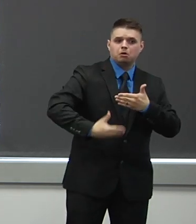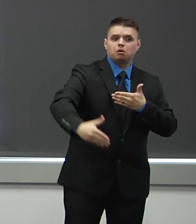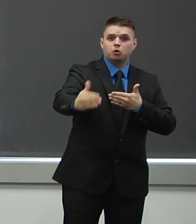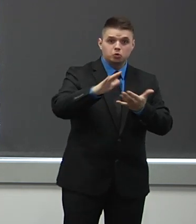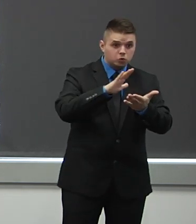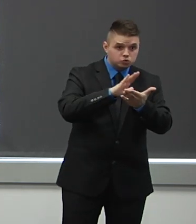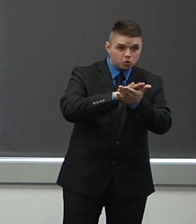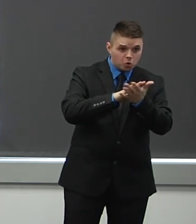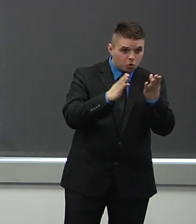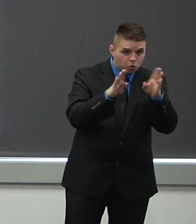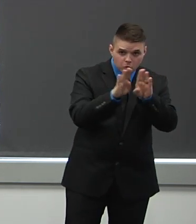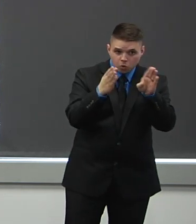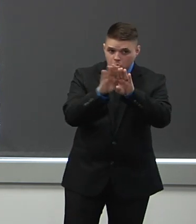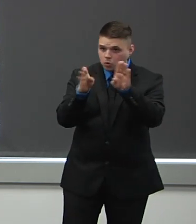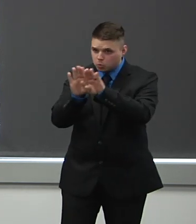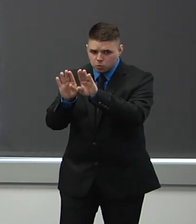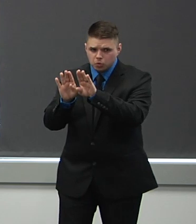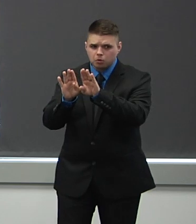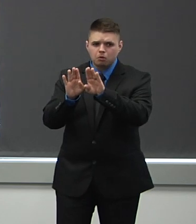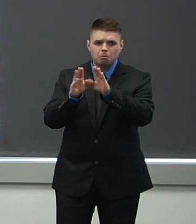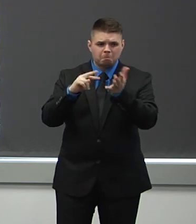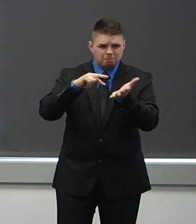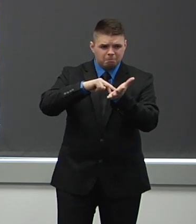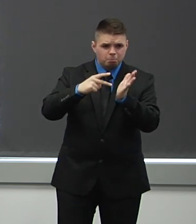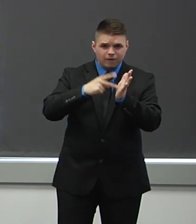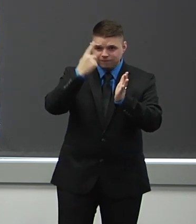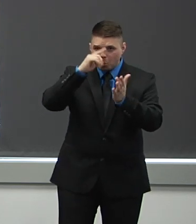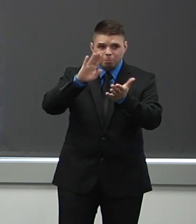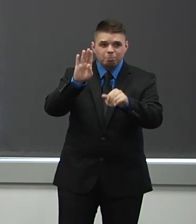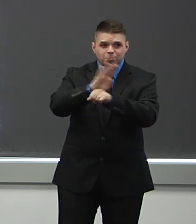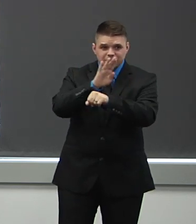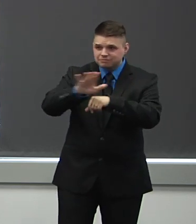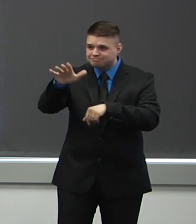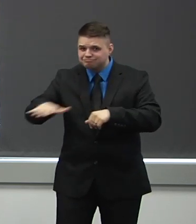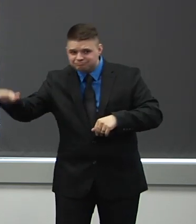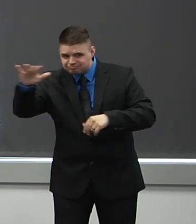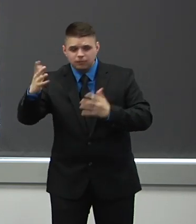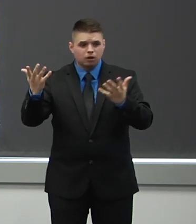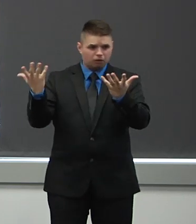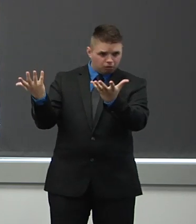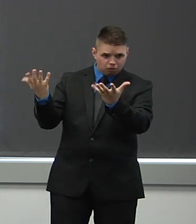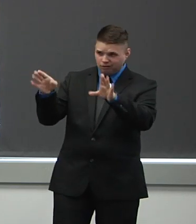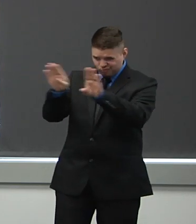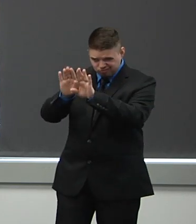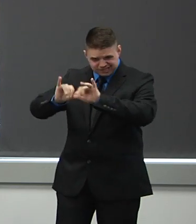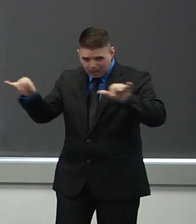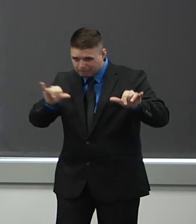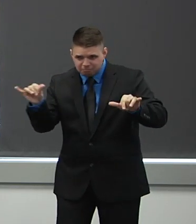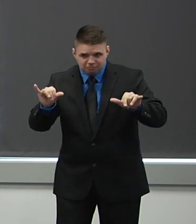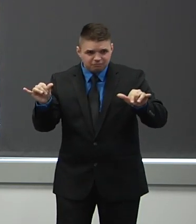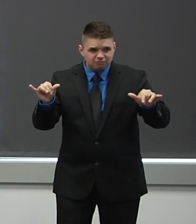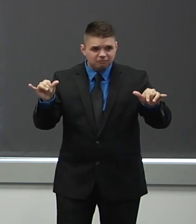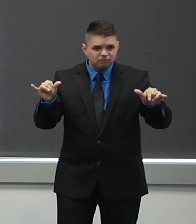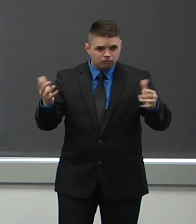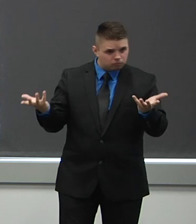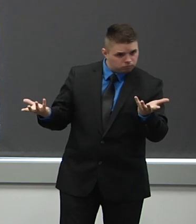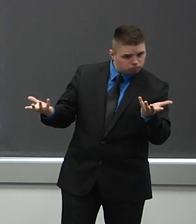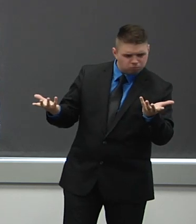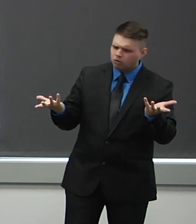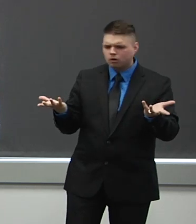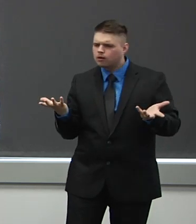as far as what that means for businesses and others, and specific factors she will be looking